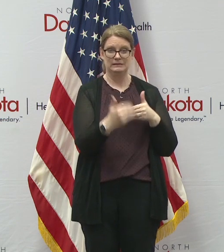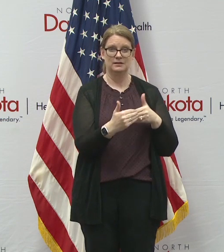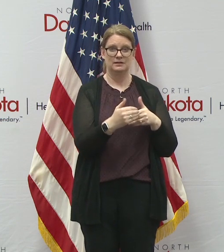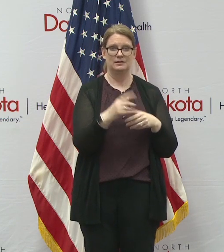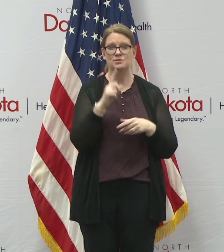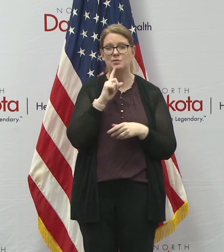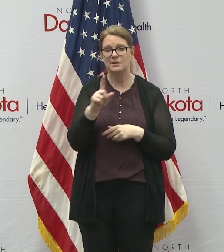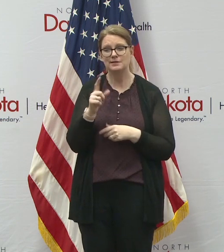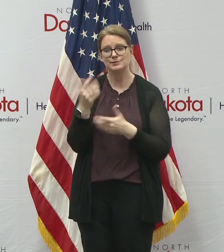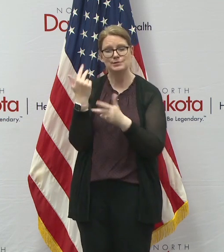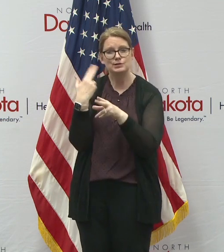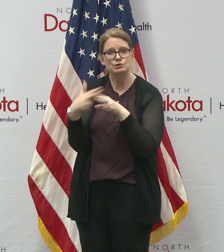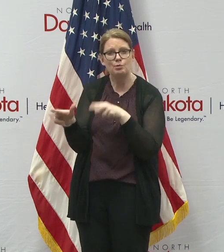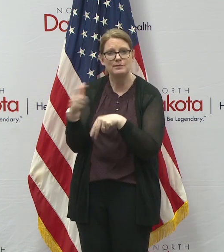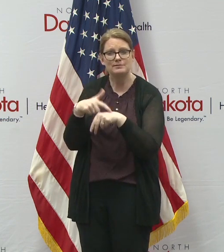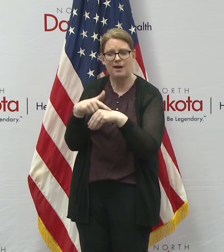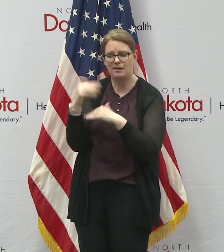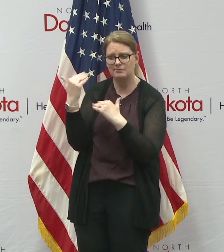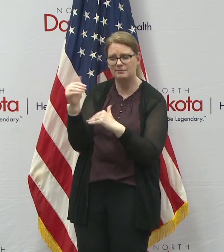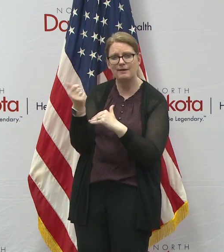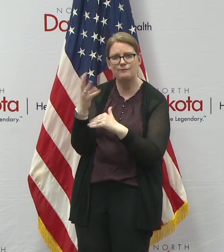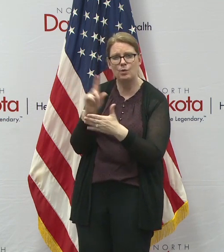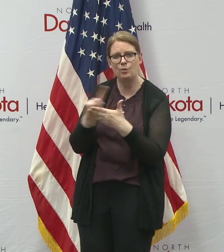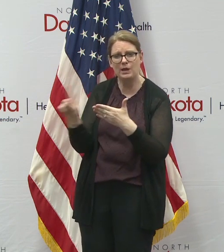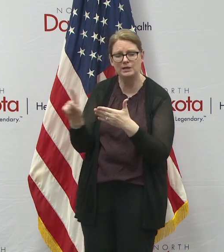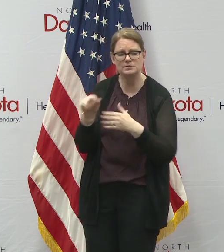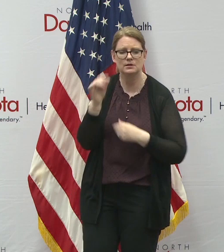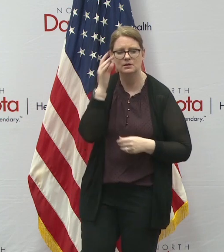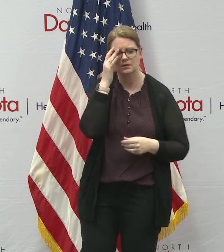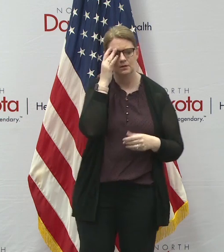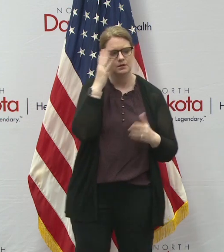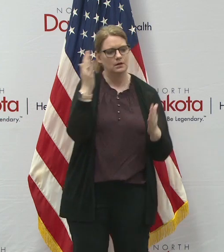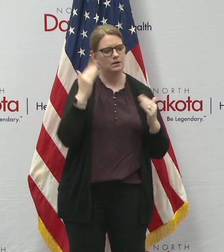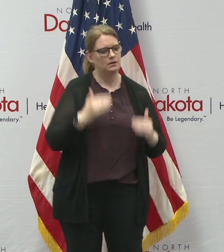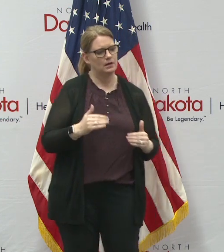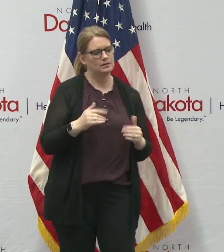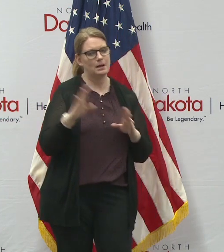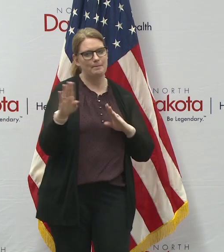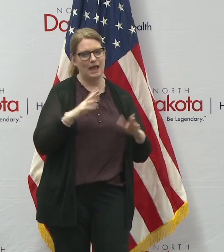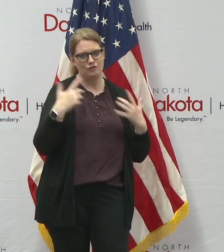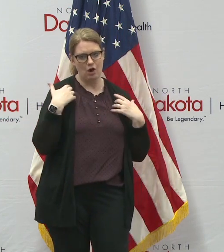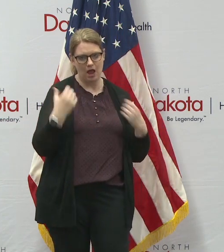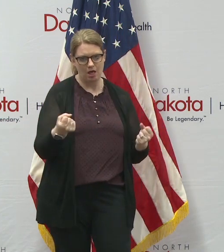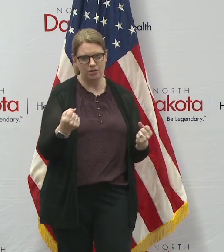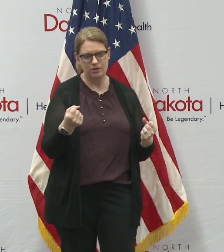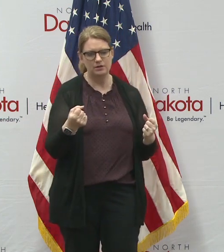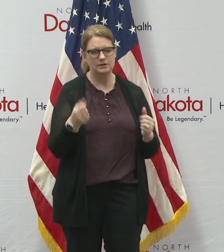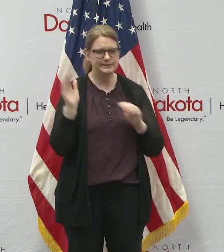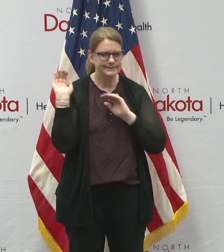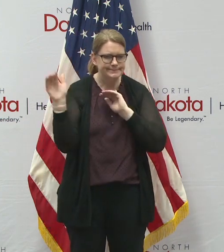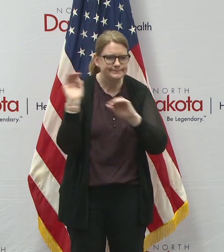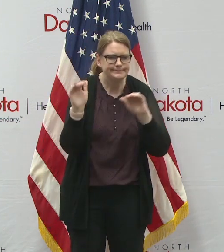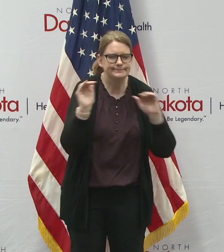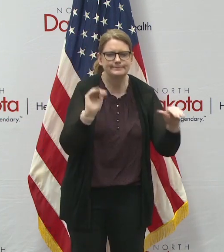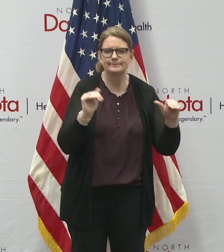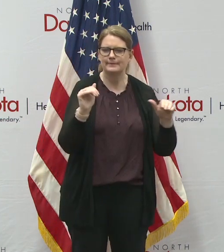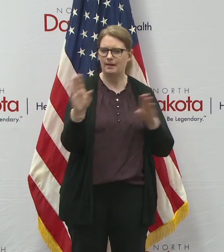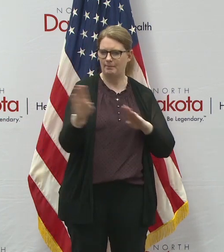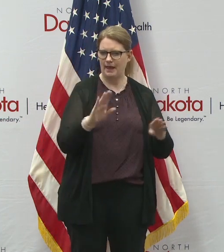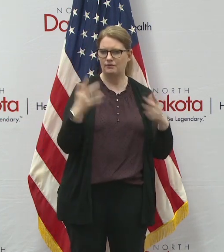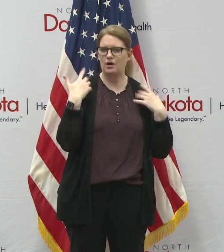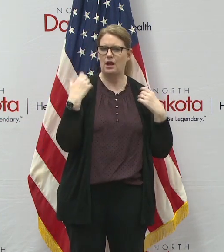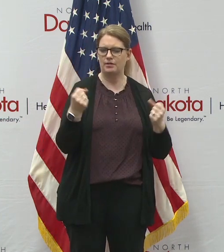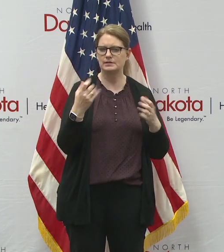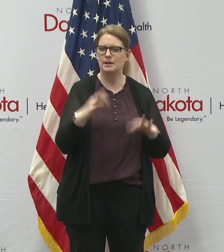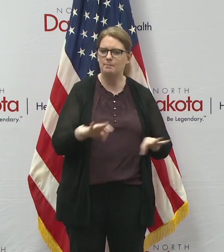couple of weeks. Next topic is behavioral health. We want to include a little bit of this every day because, well,